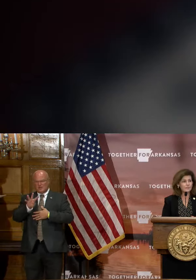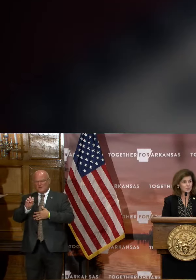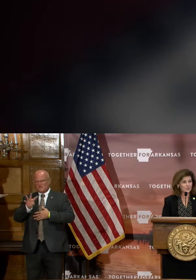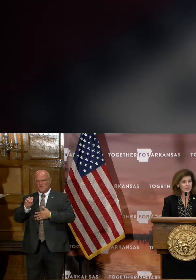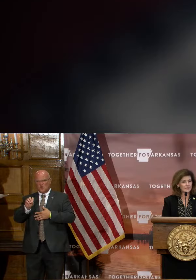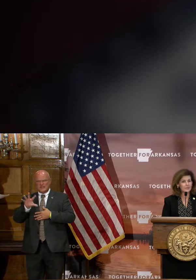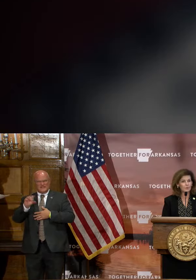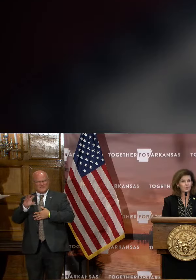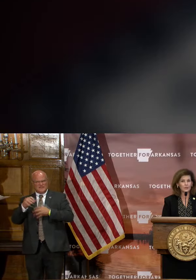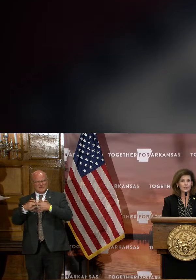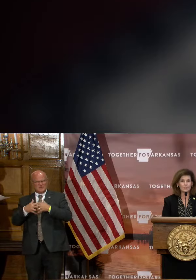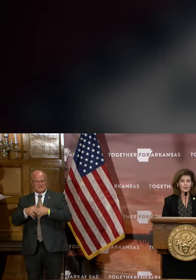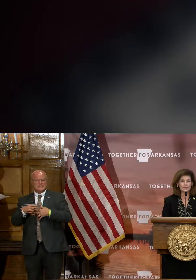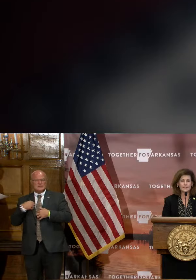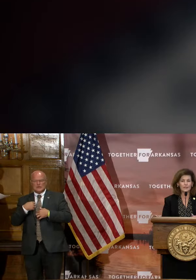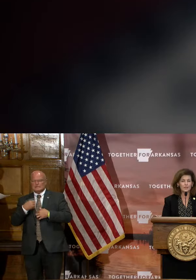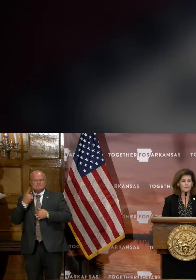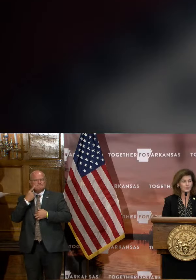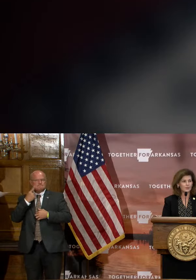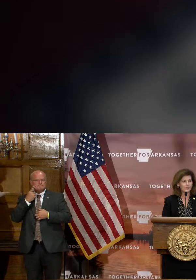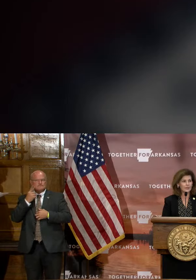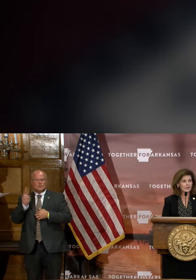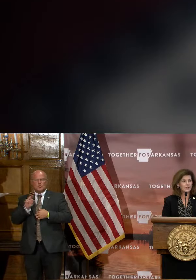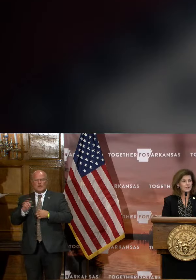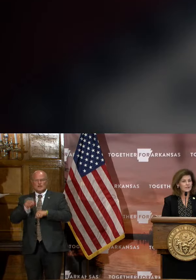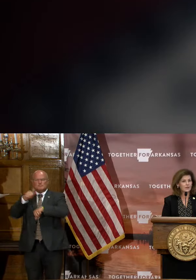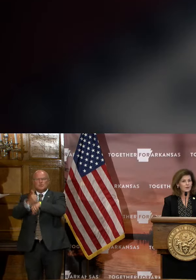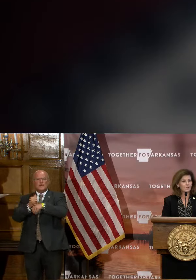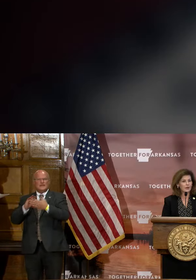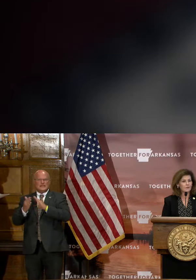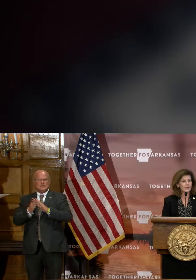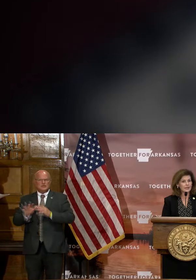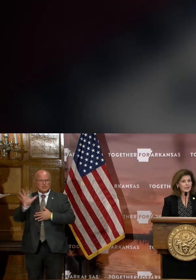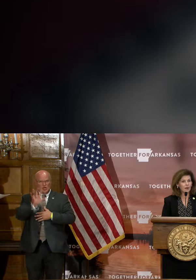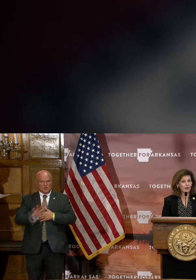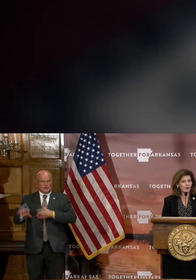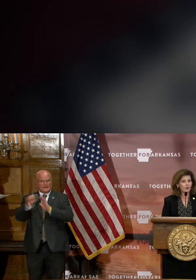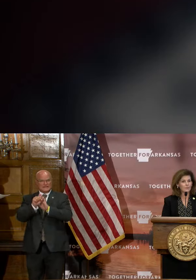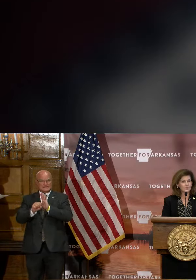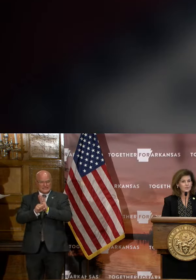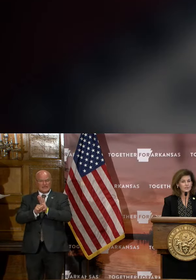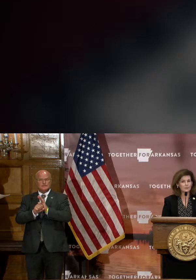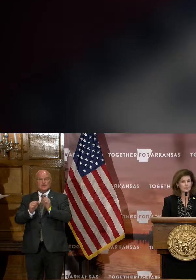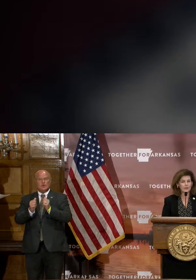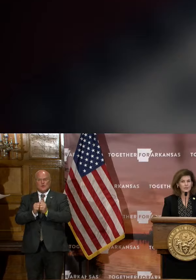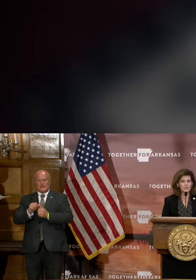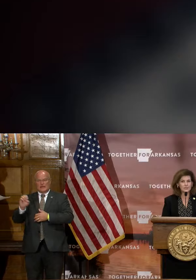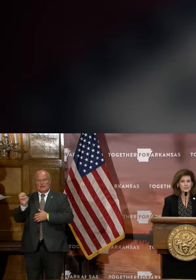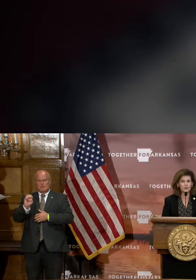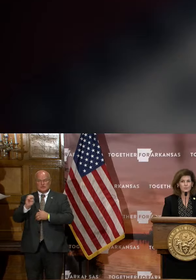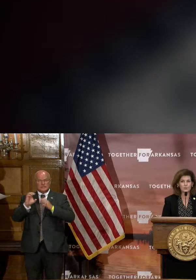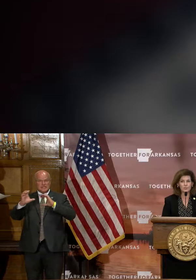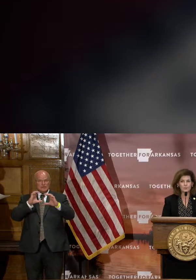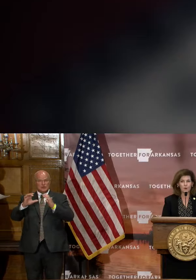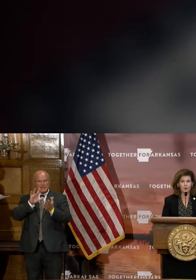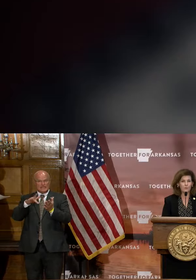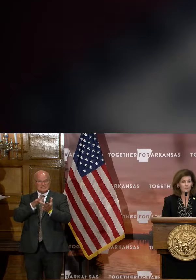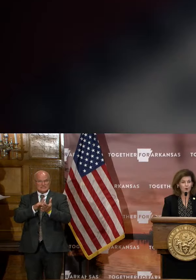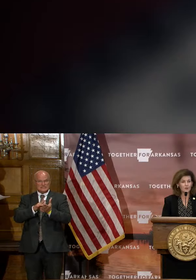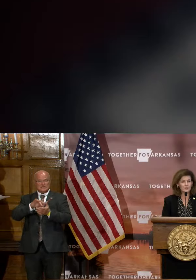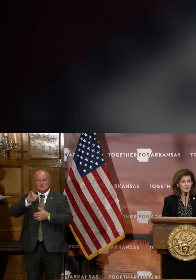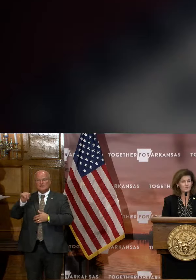to 50 machines that we'll look at placing in the community. So in our Emergency Communications Center, Mr.